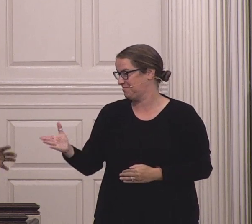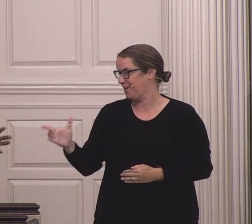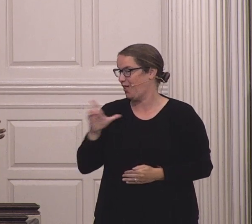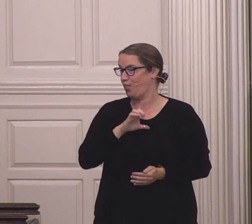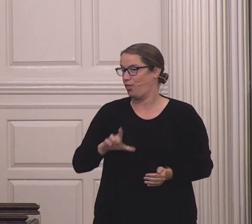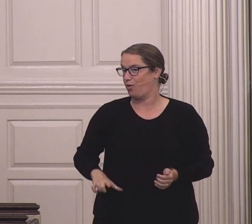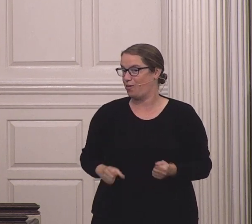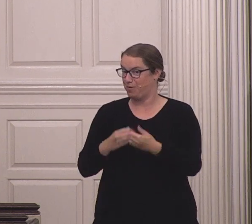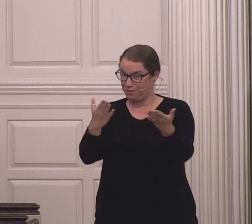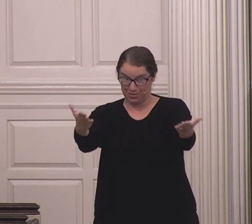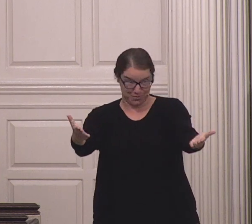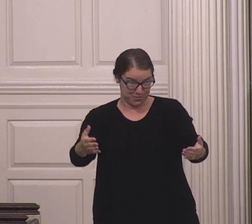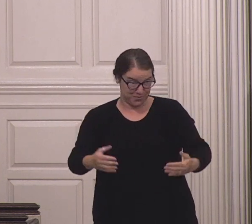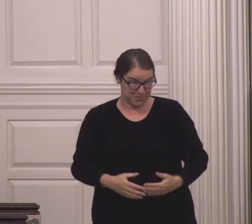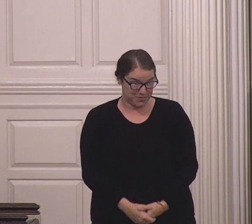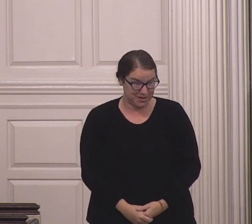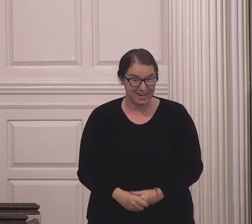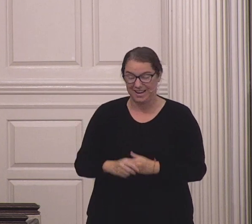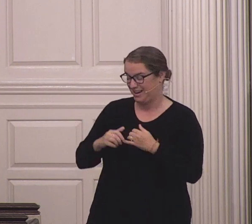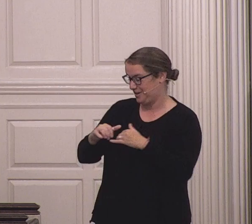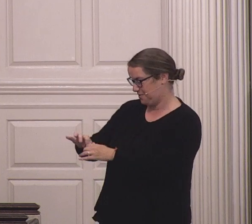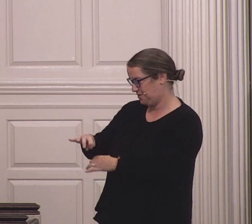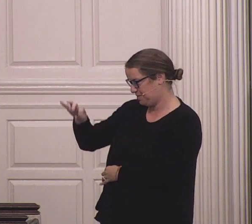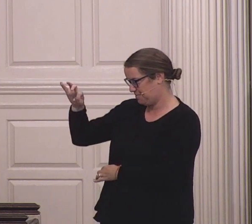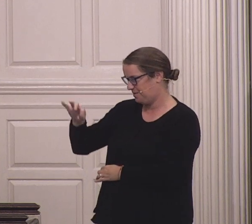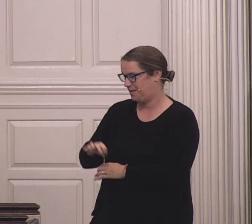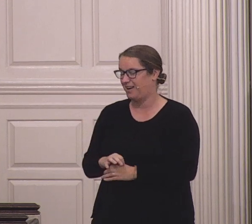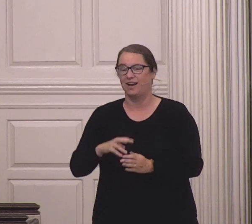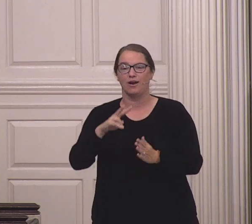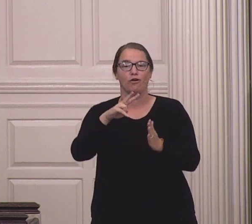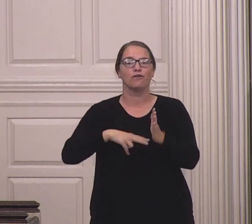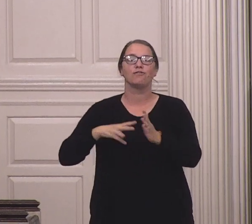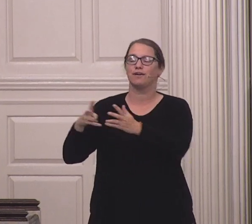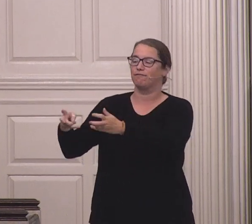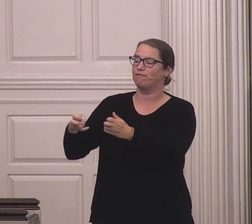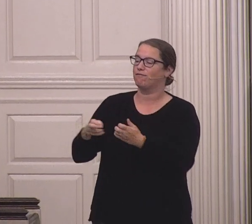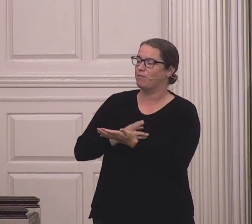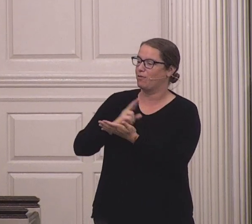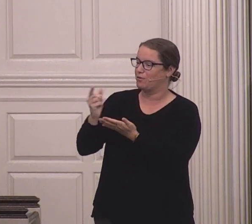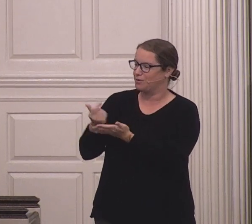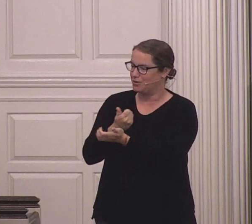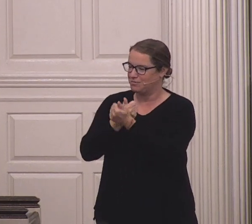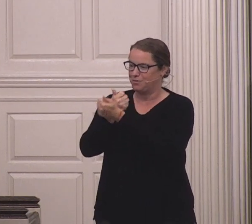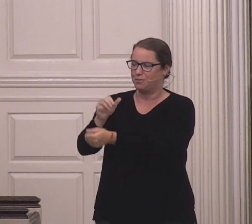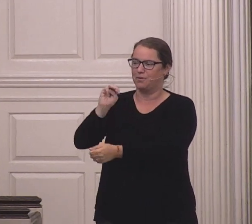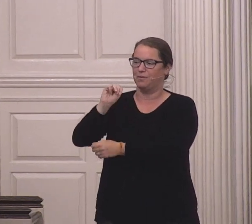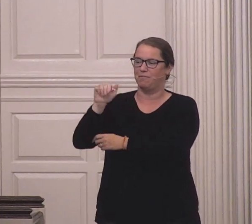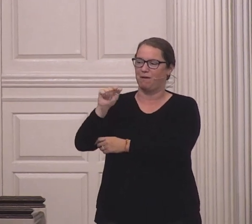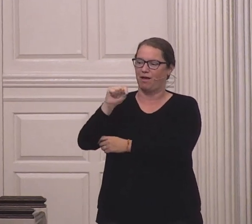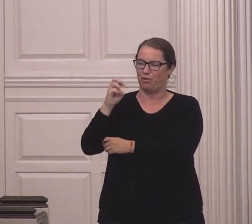The Lord be with you. A reading from the Holy Gospel according to Matthew.